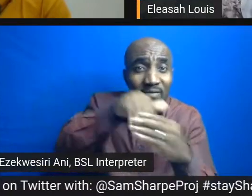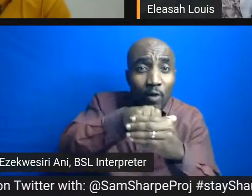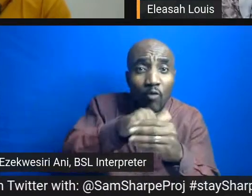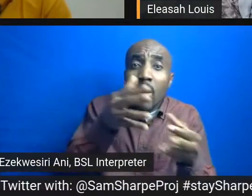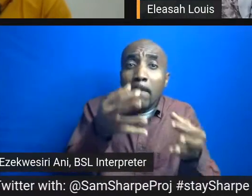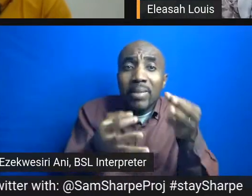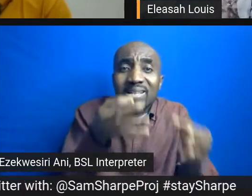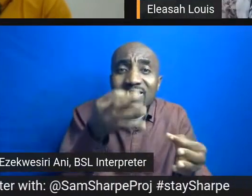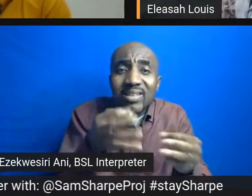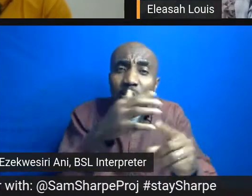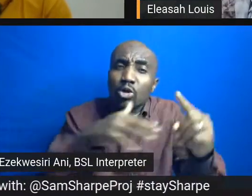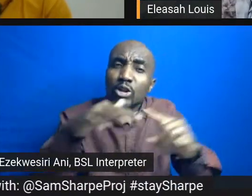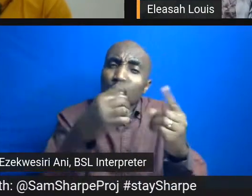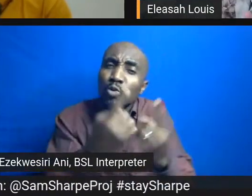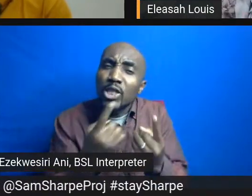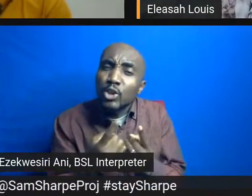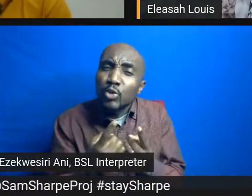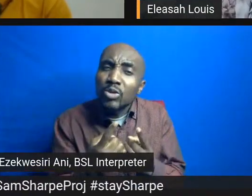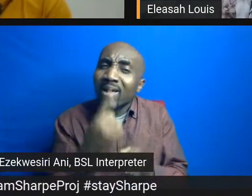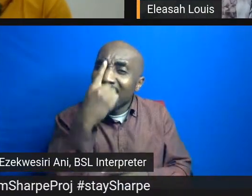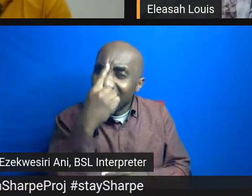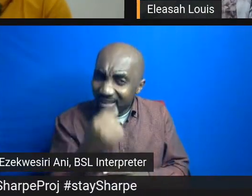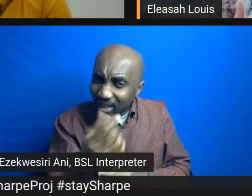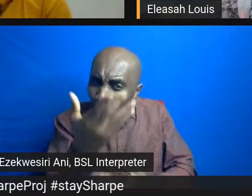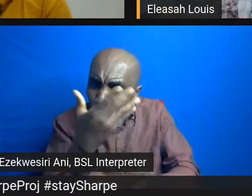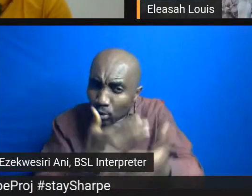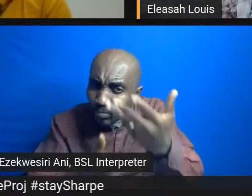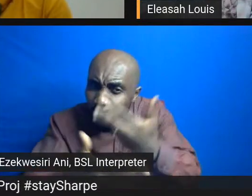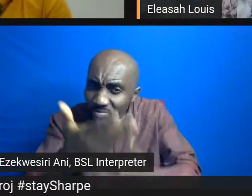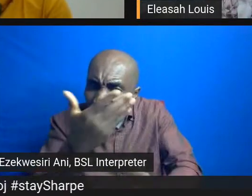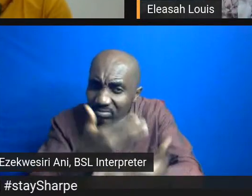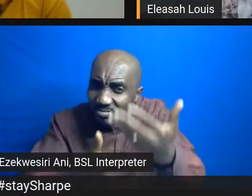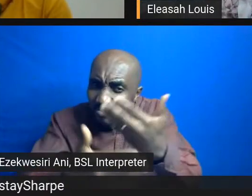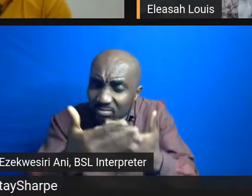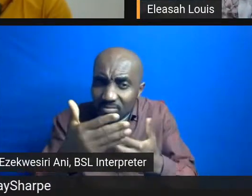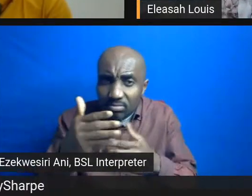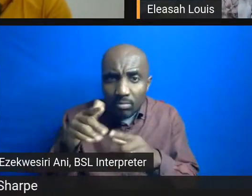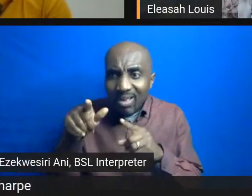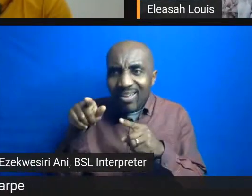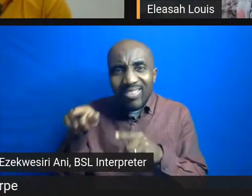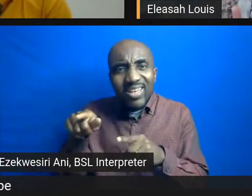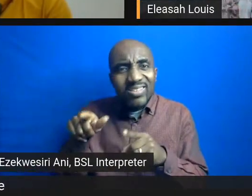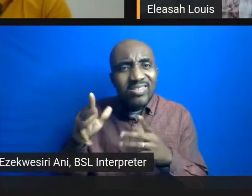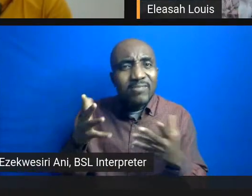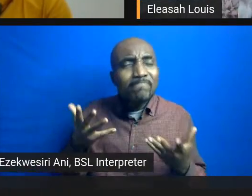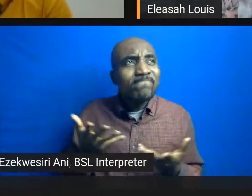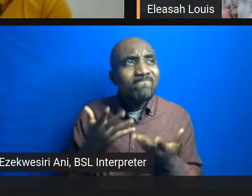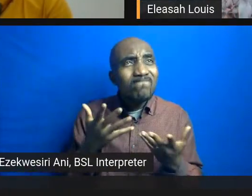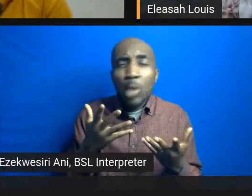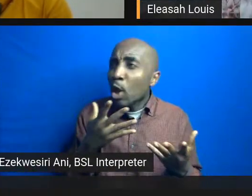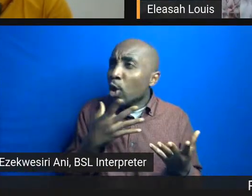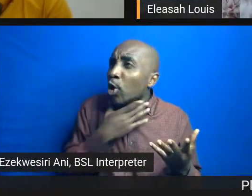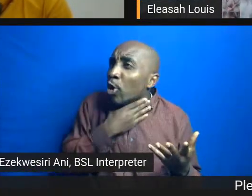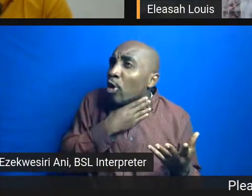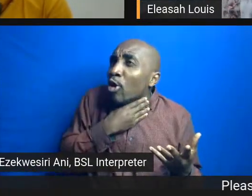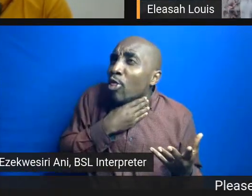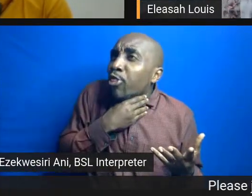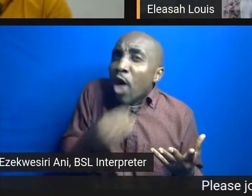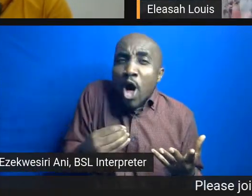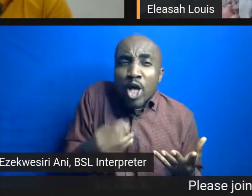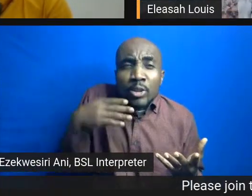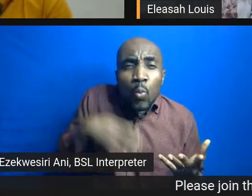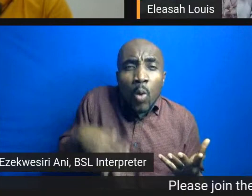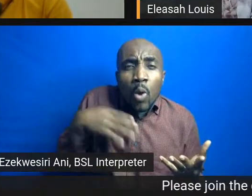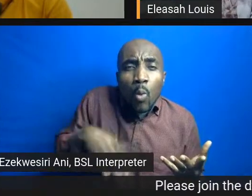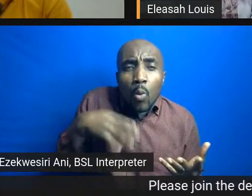issues. Can you speak more about what this unquenchable thirst, or the framing that focuses on